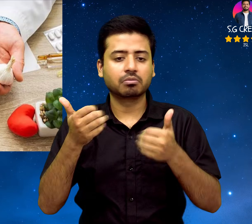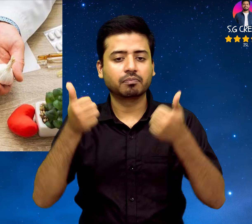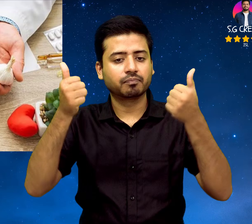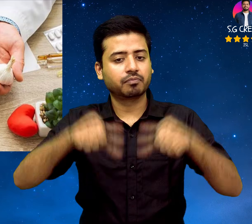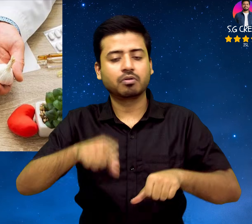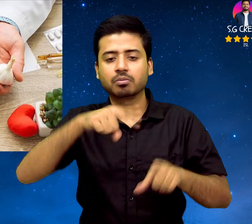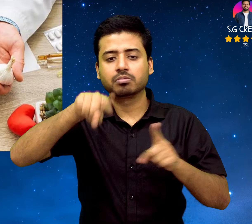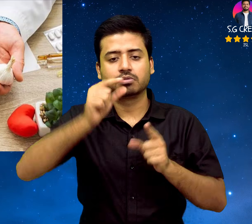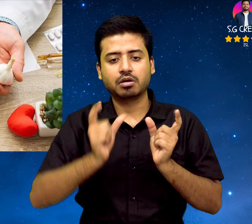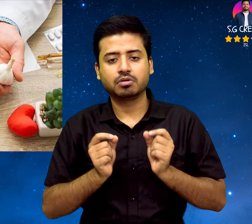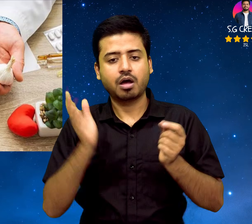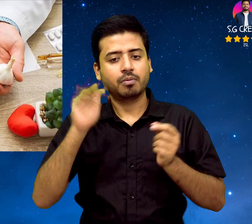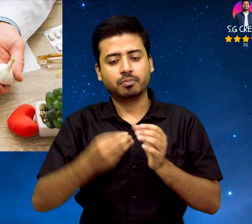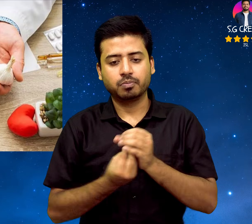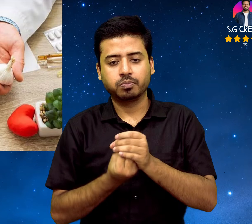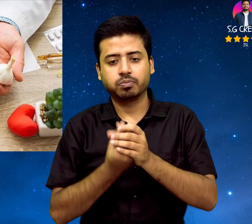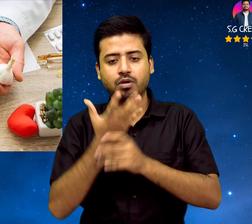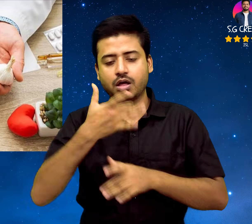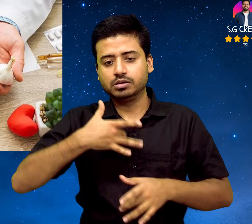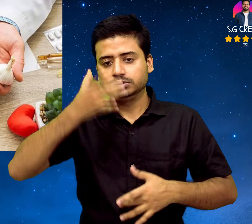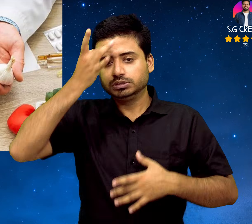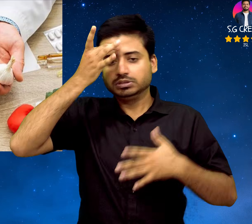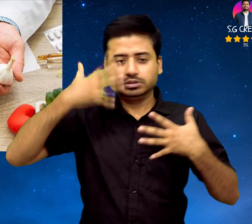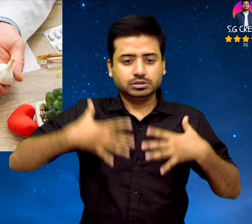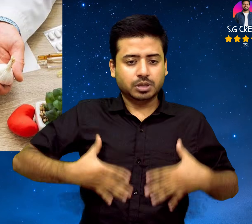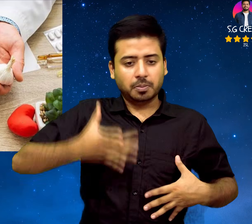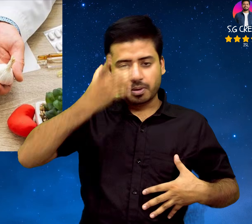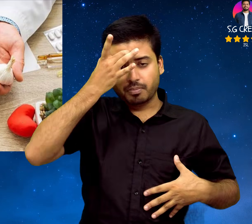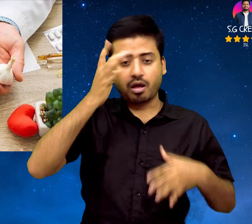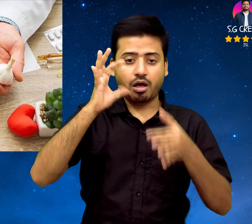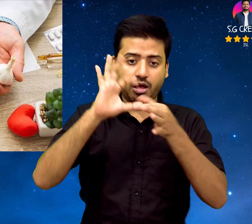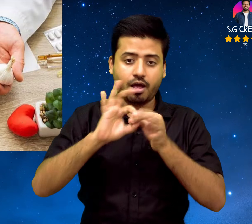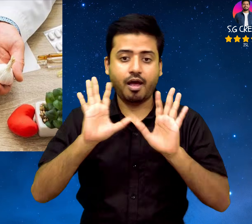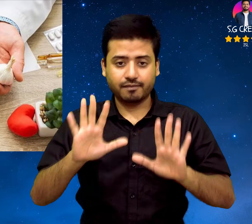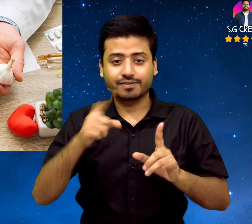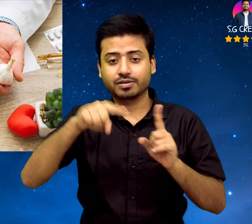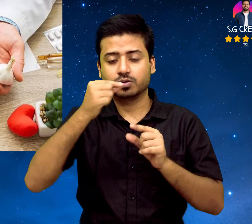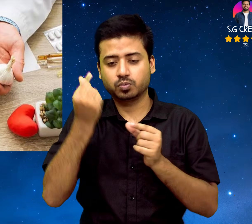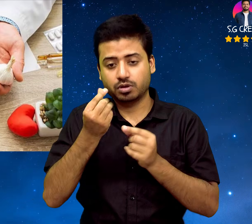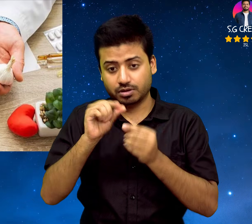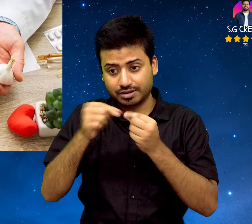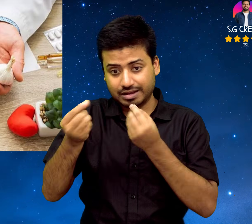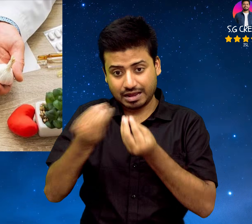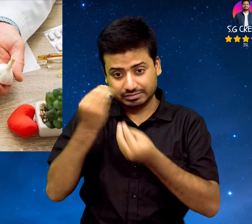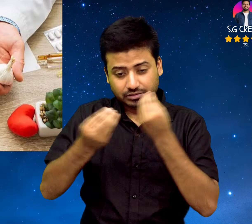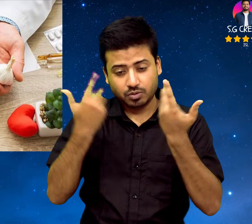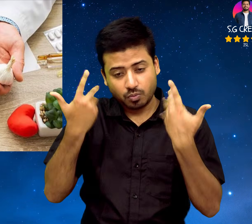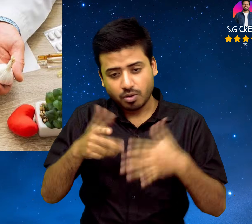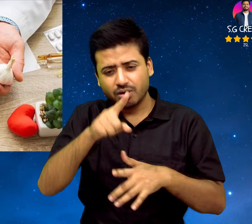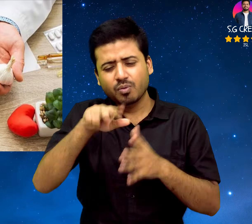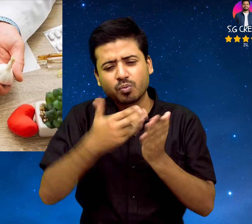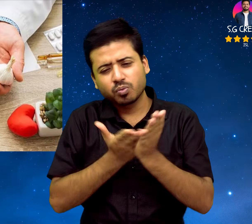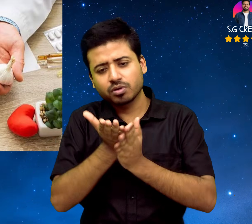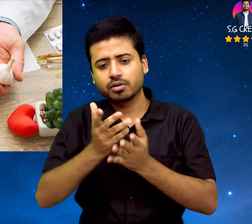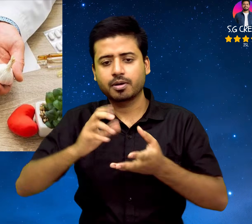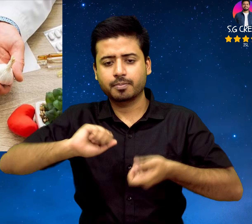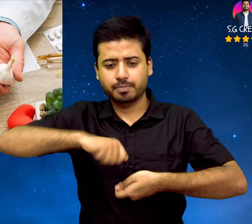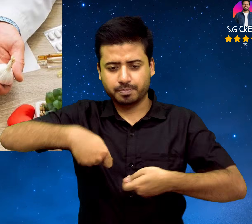inflammation, and support immune resilience. The biochemical roles of common onions and garlic in human health. Regular incorporation of